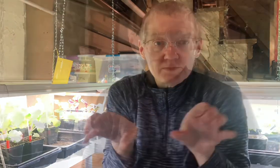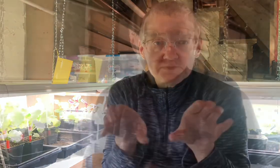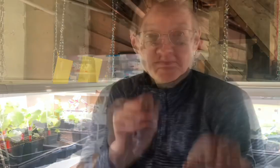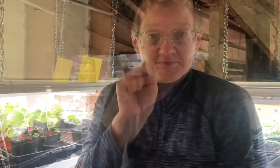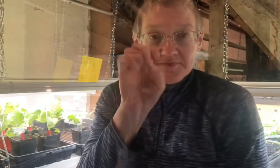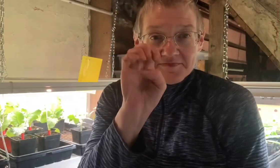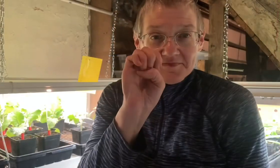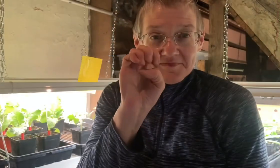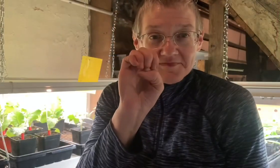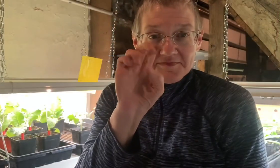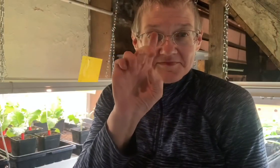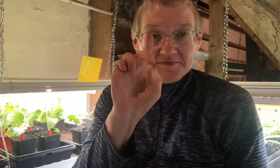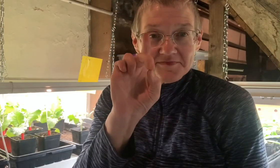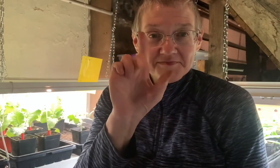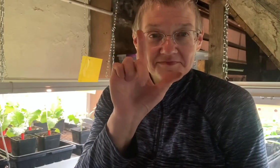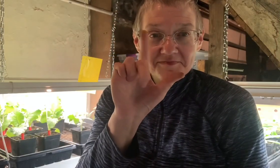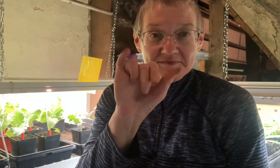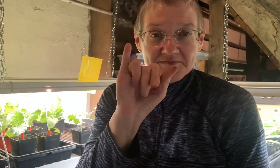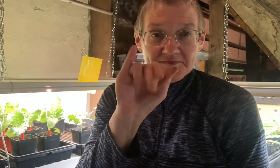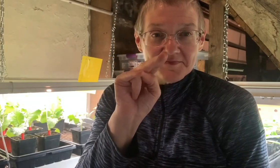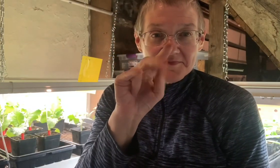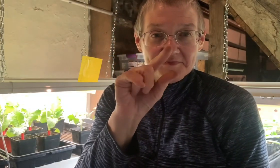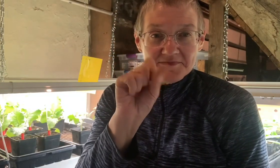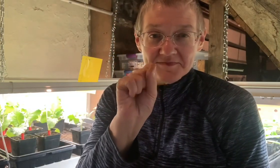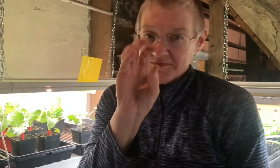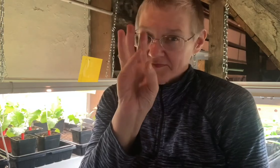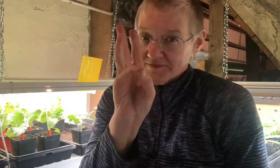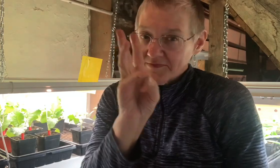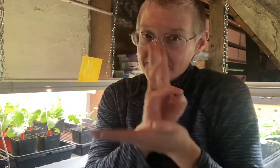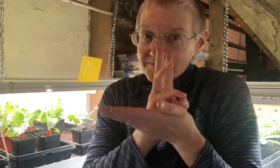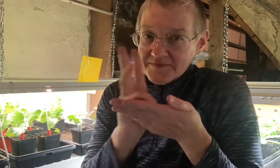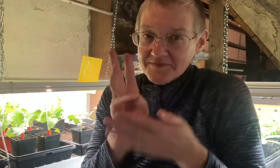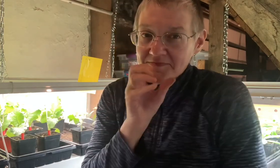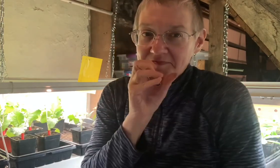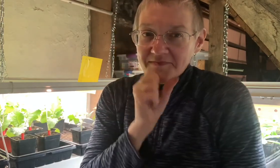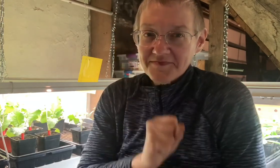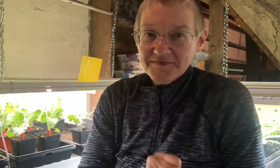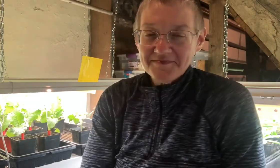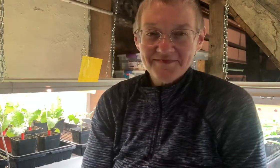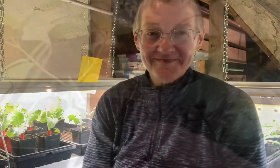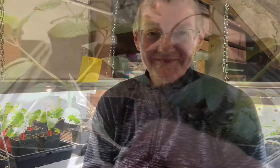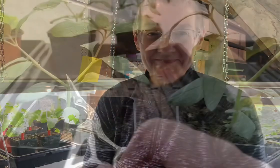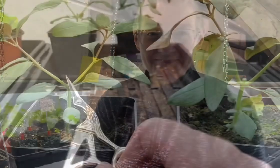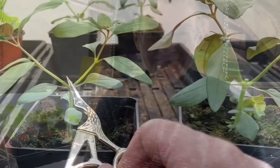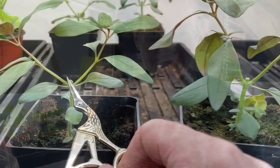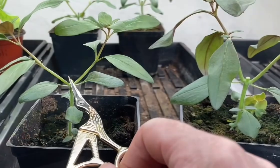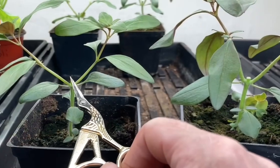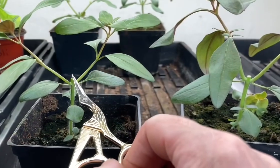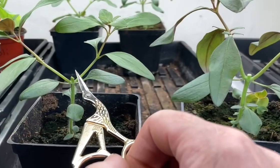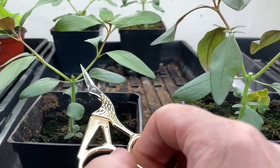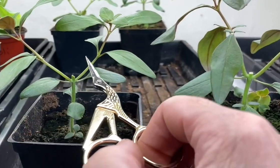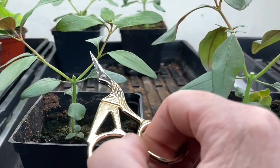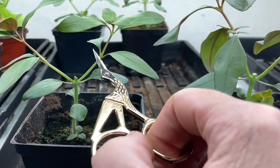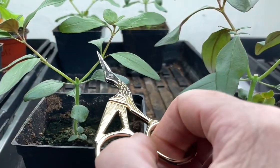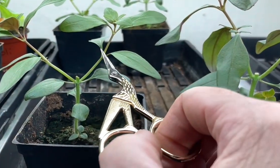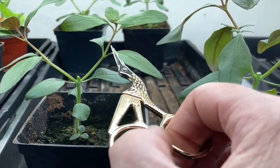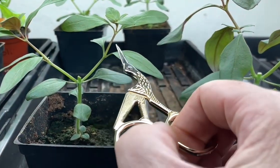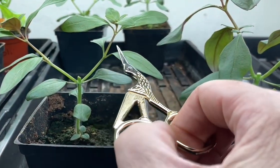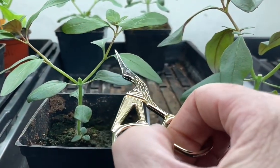going to propagate them, use a smaller cell. Now, these seedlings are 6 weeks old.